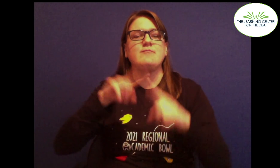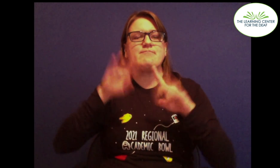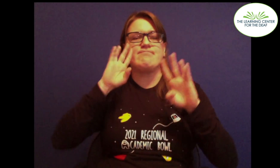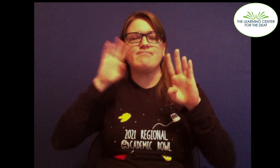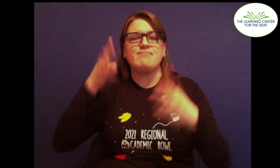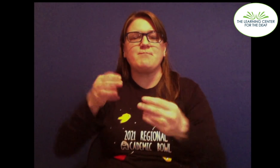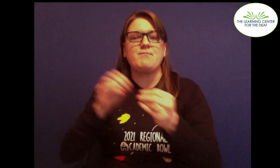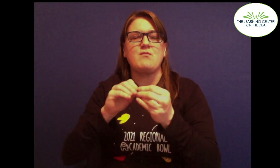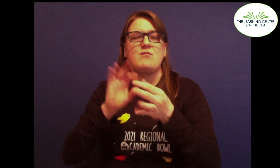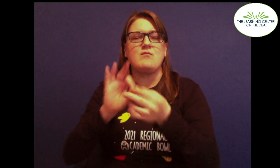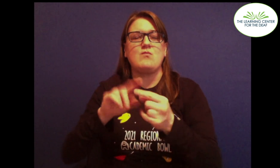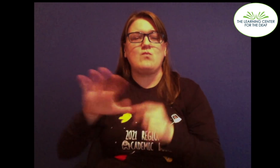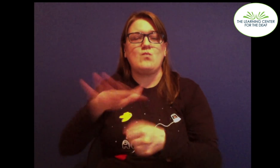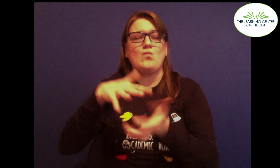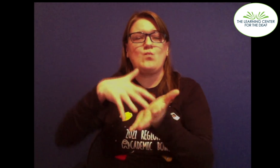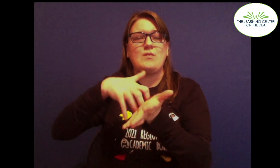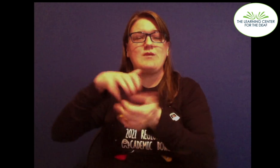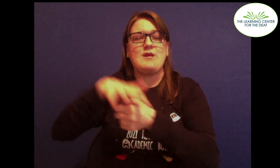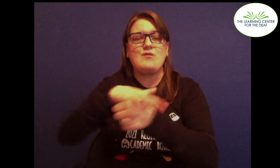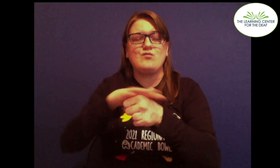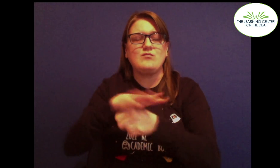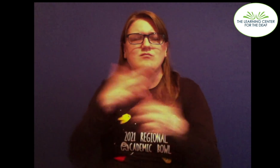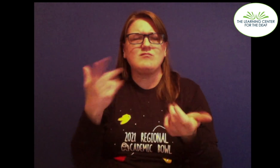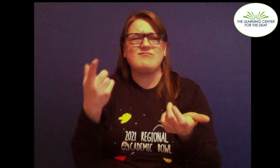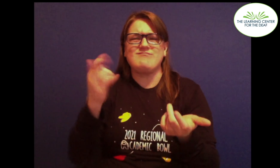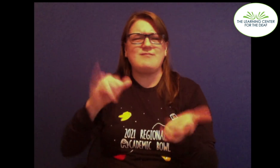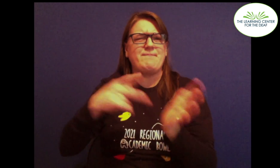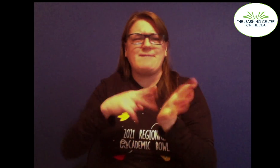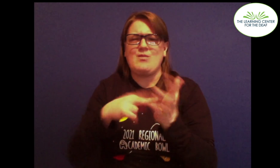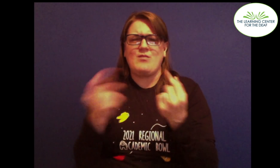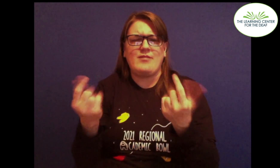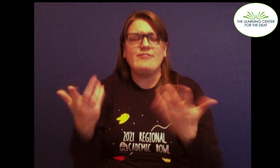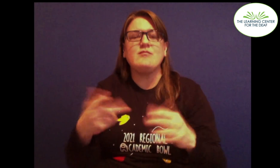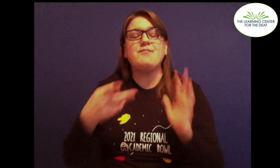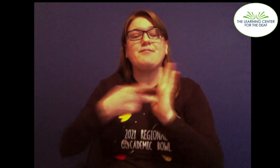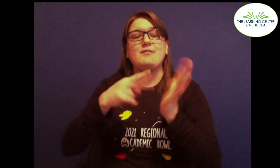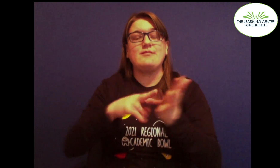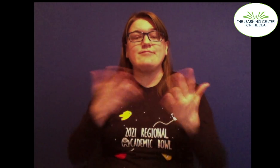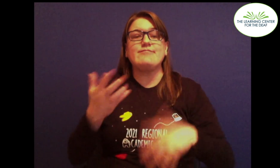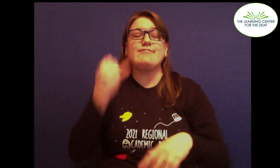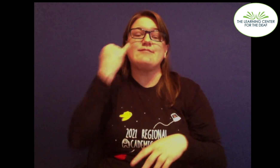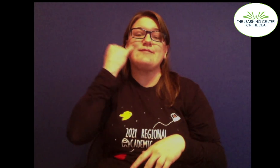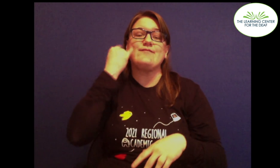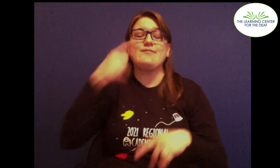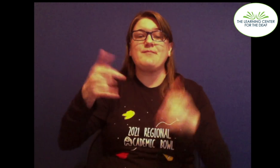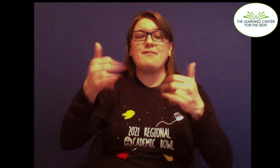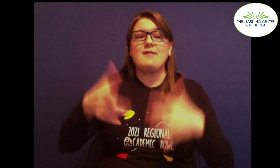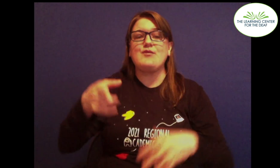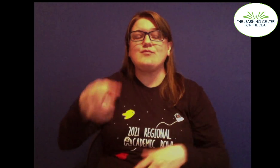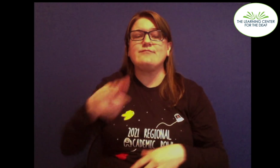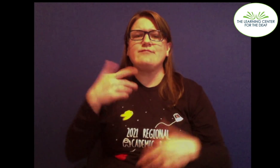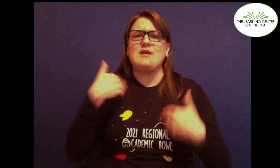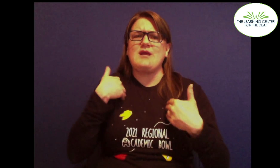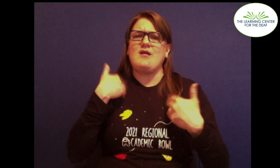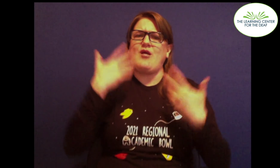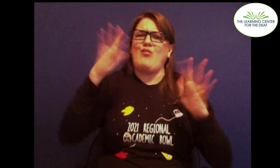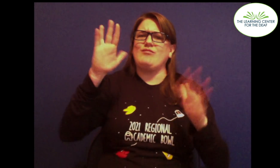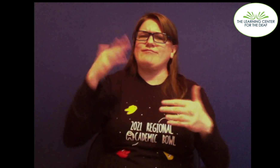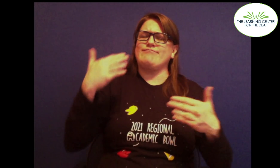to strengthen their areas of academic focus where right now they may not have those strengths. For example, if a player